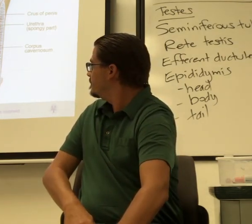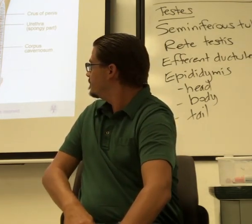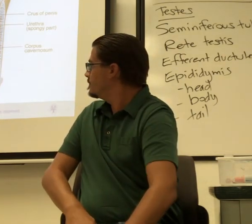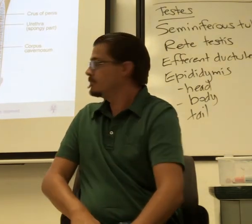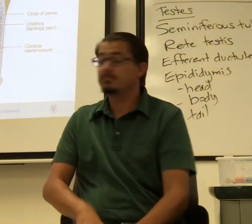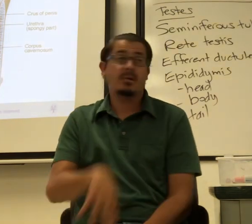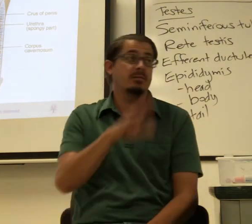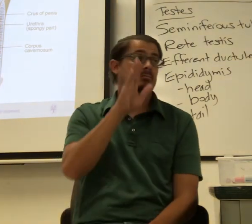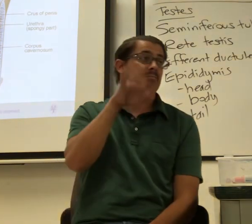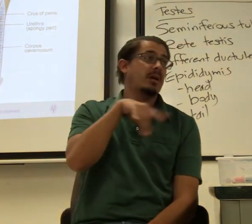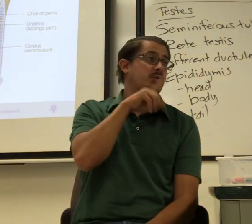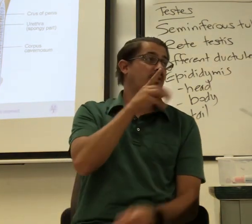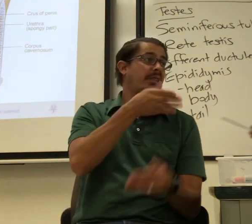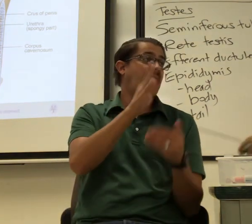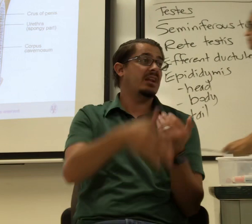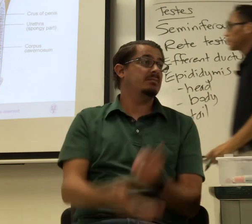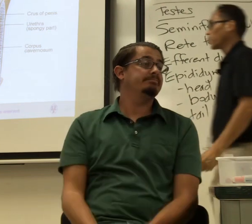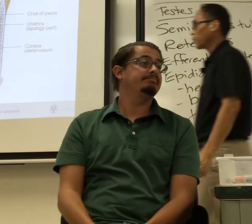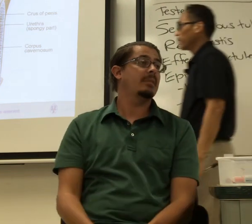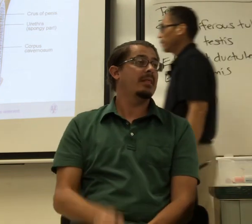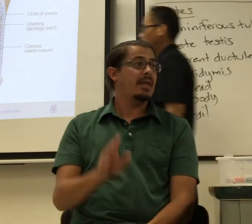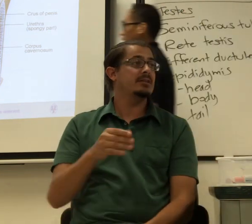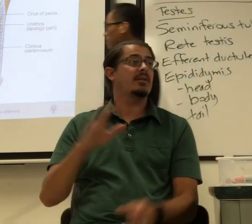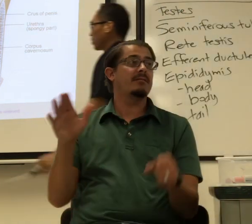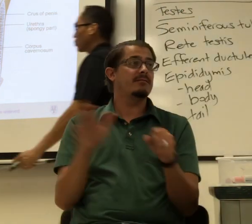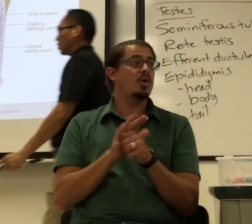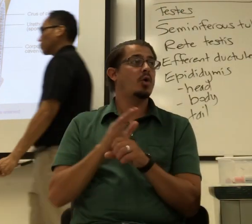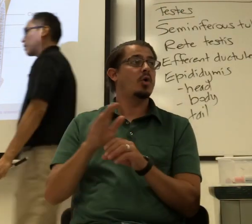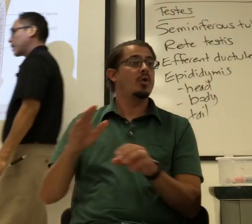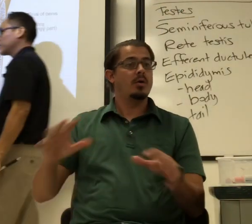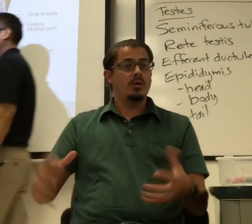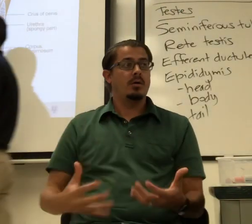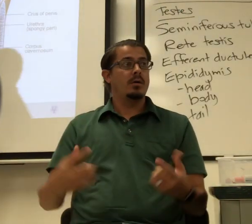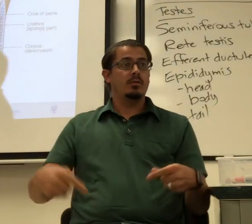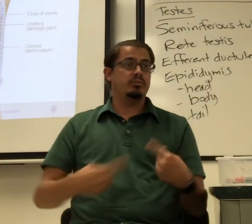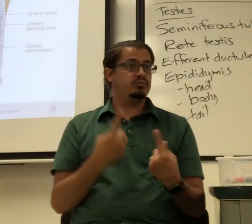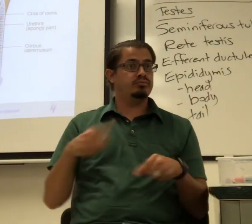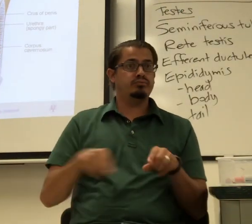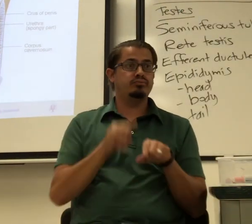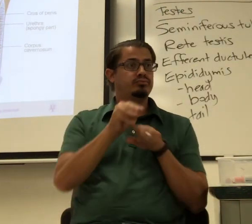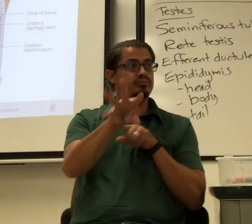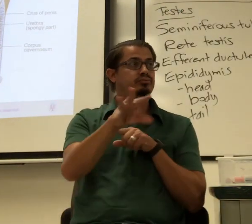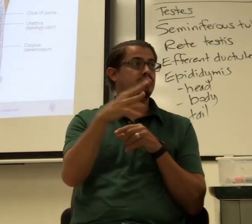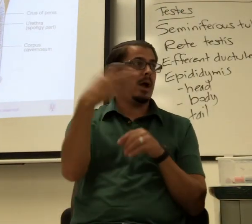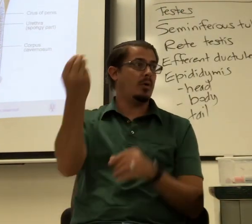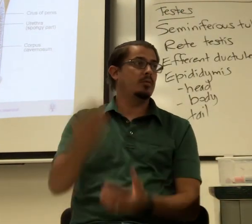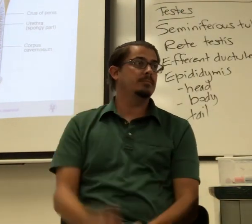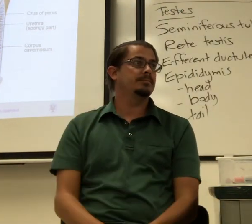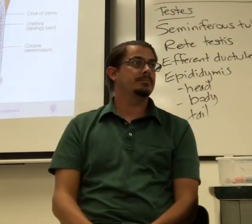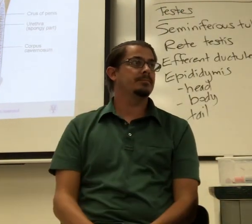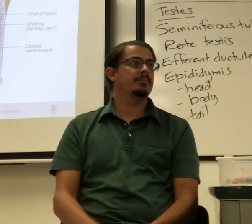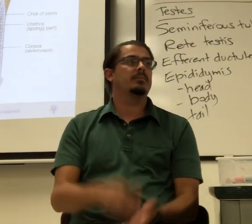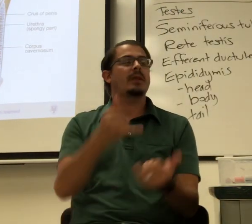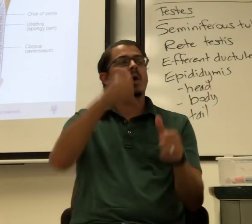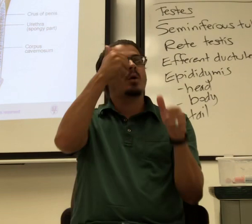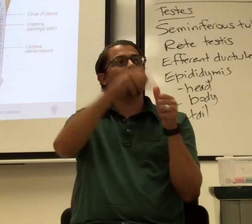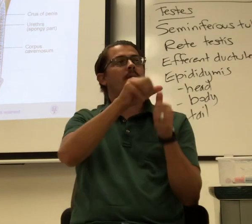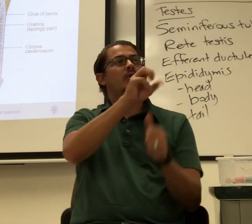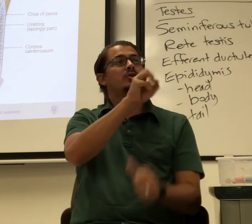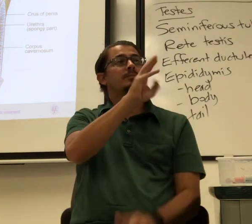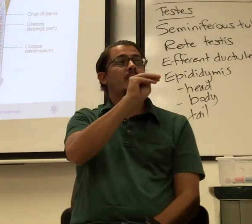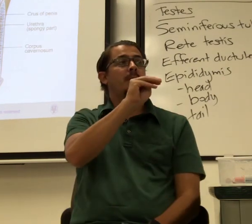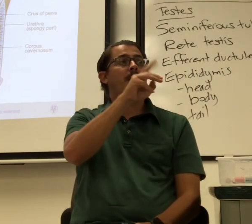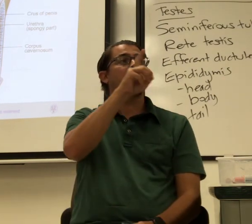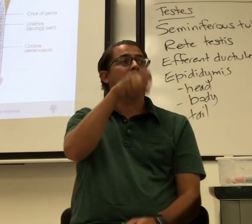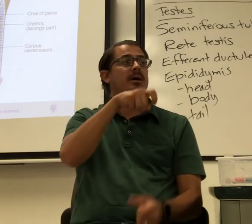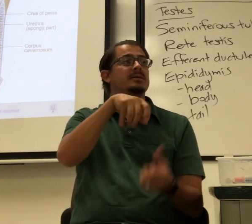That's pretty much the end. It's movement of sperm out of the urethra. That's ejaculation. Now let's remember that the sperm has to